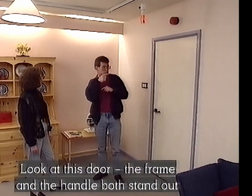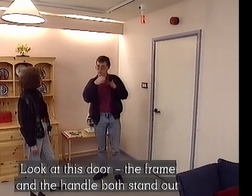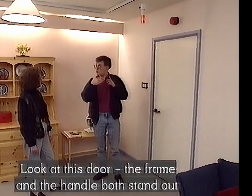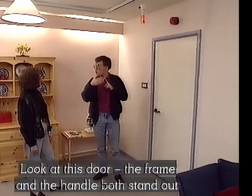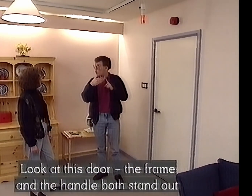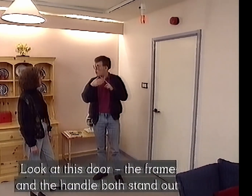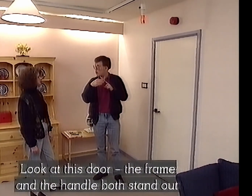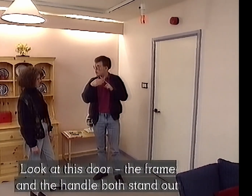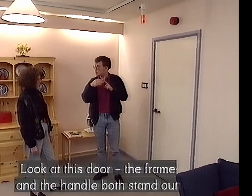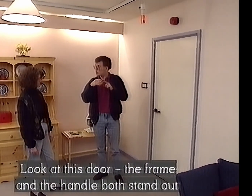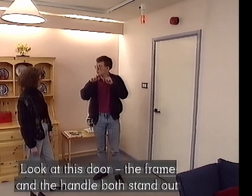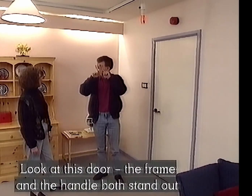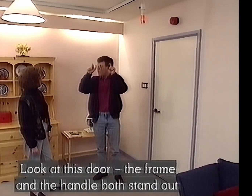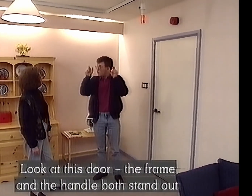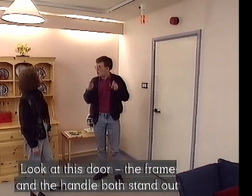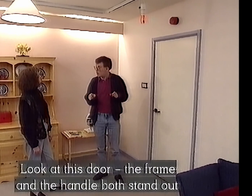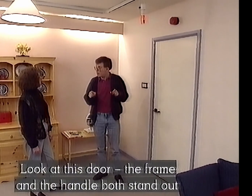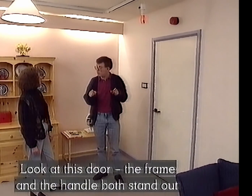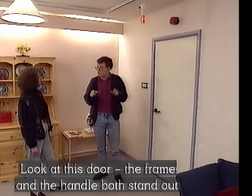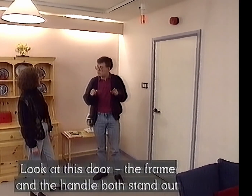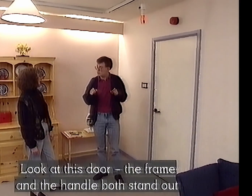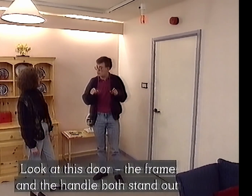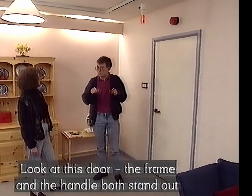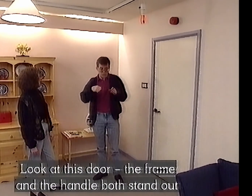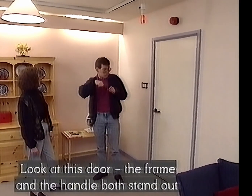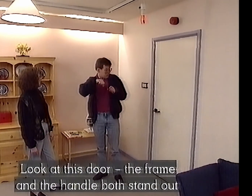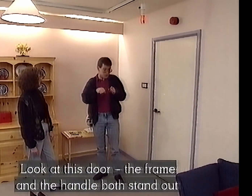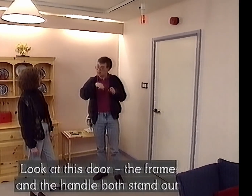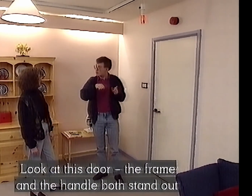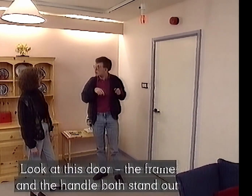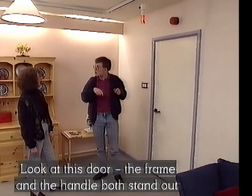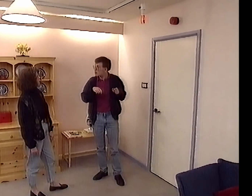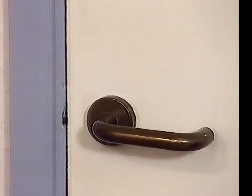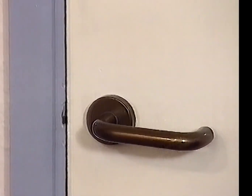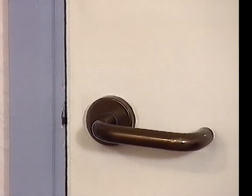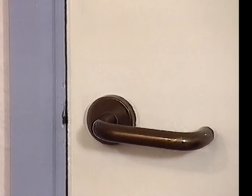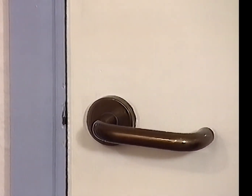Well, take a look at this door. The frame and the handle both stand out.